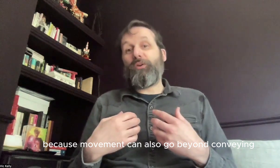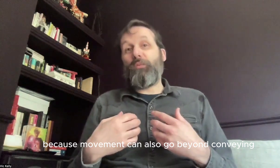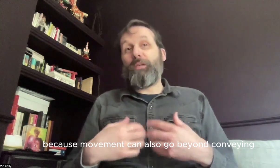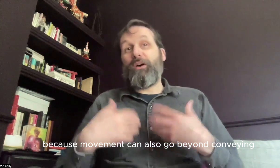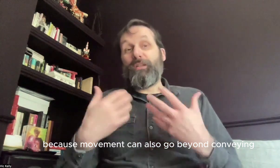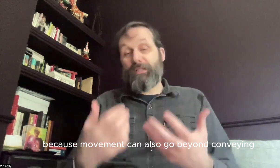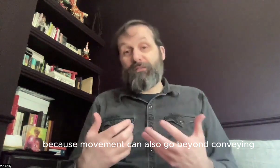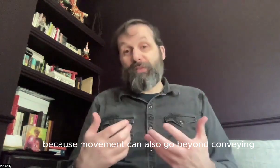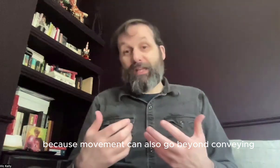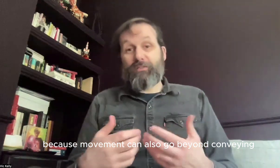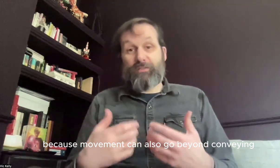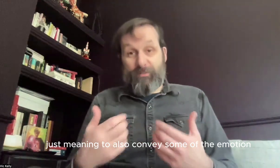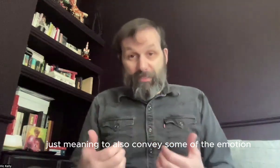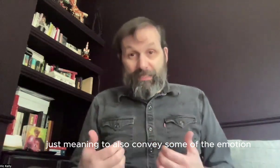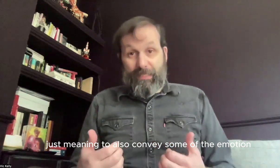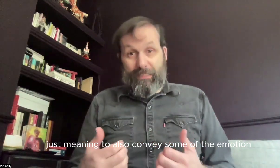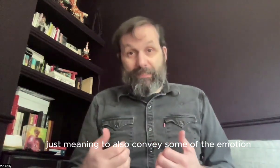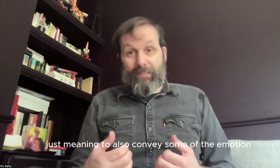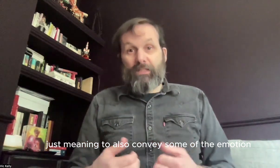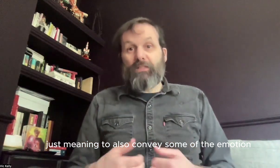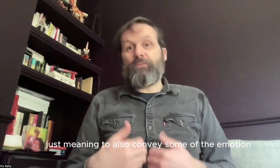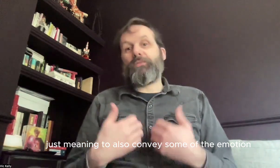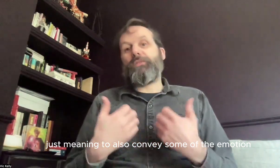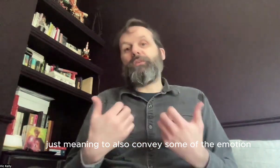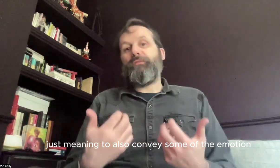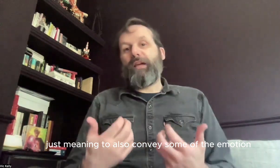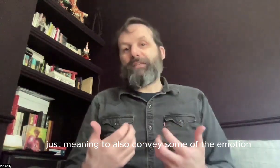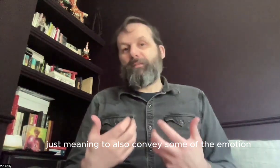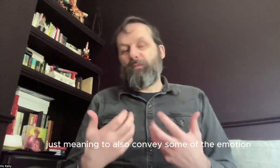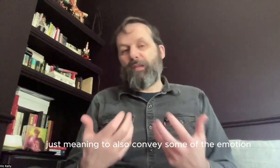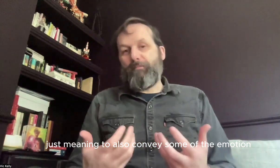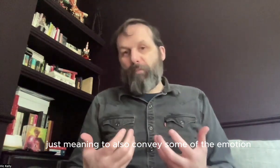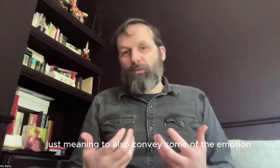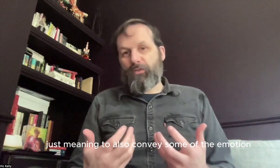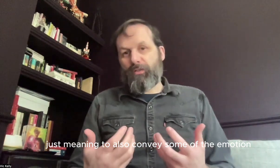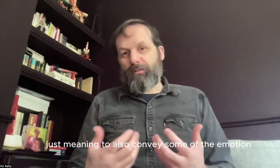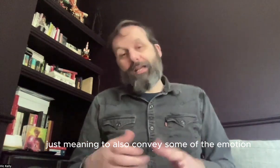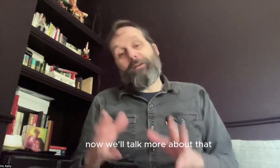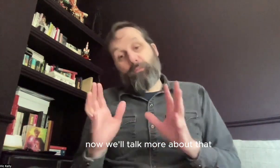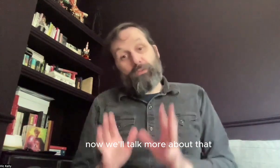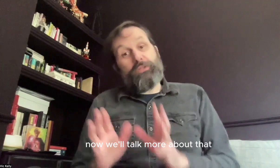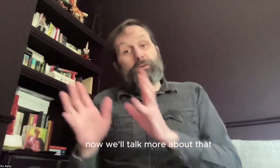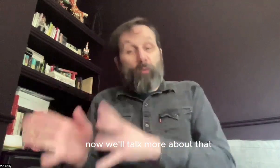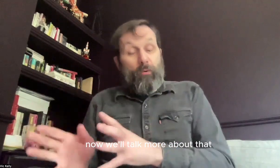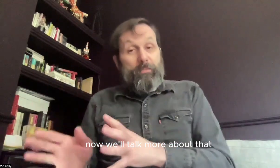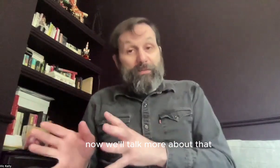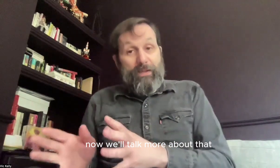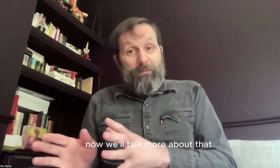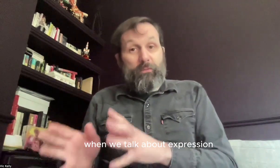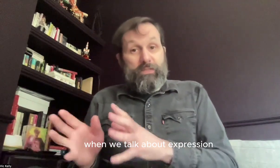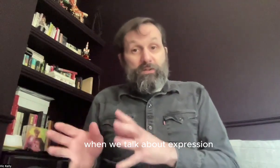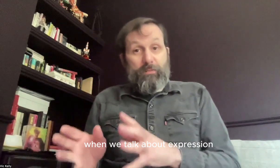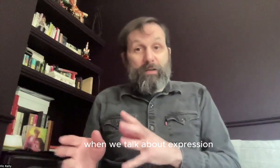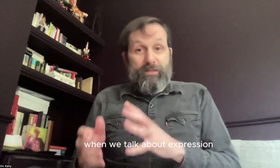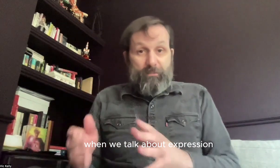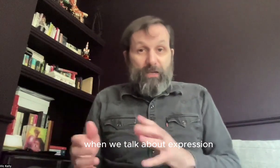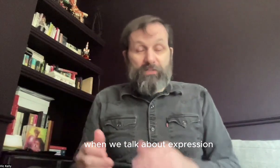go beyond conveying just meaning to also convey some of the emotion. Now, we'll talk more about that when we talk about